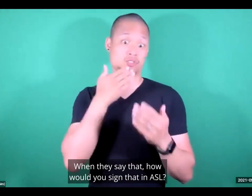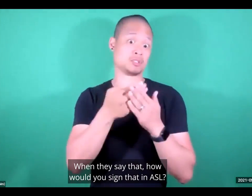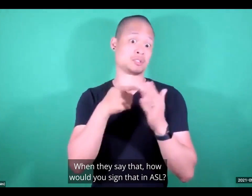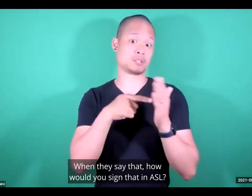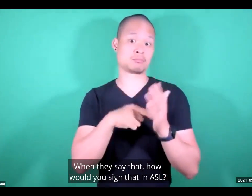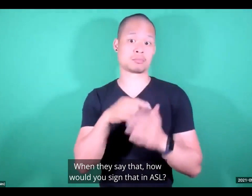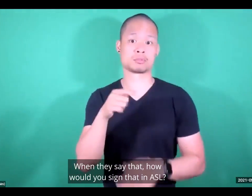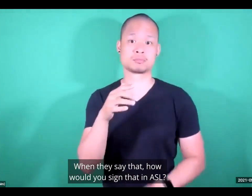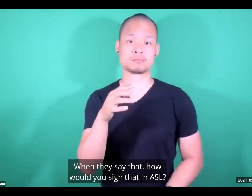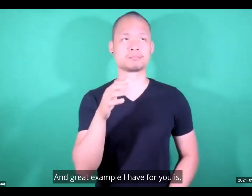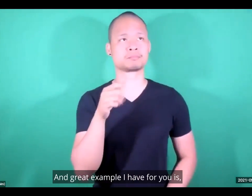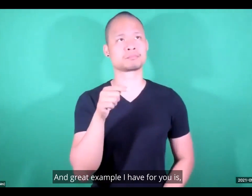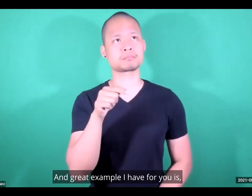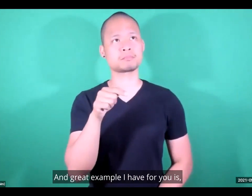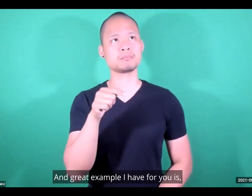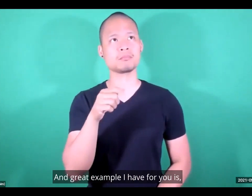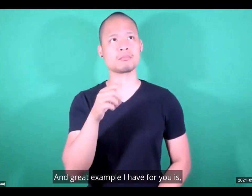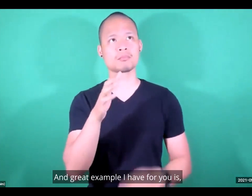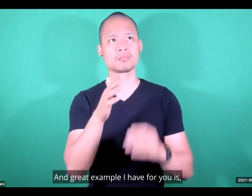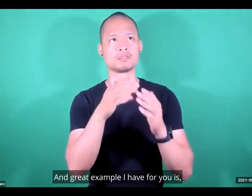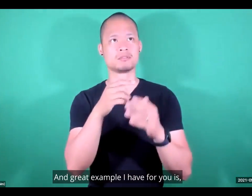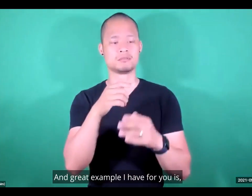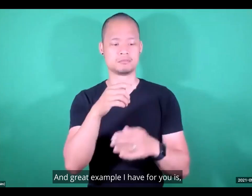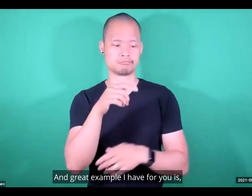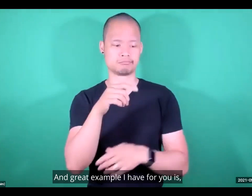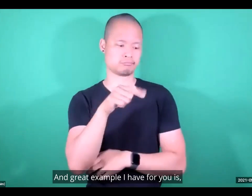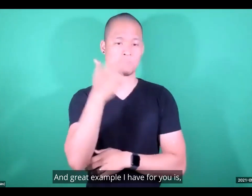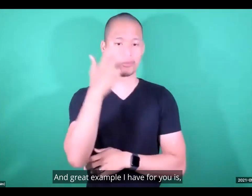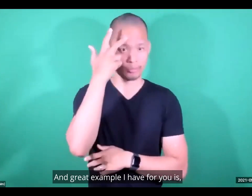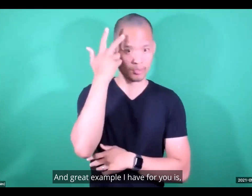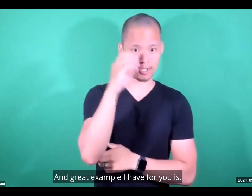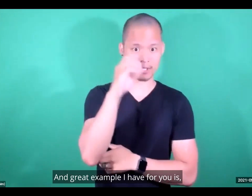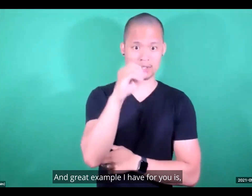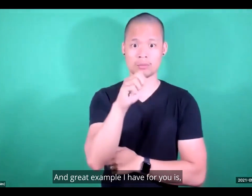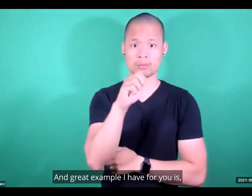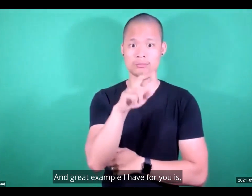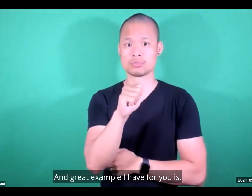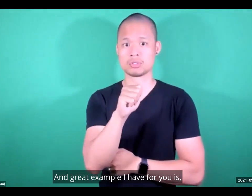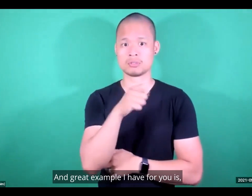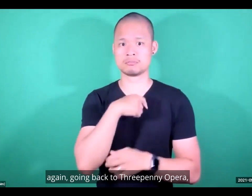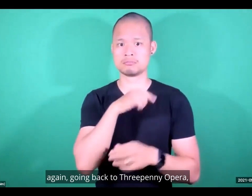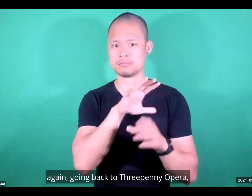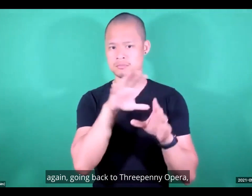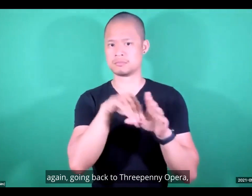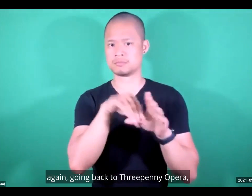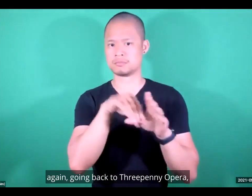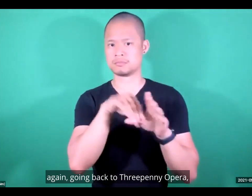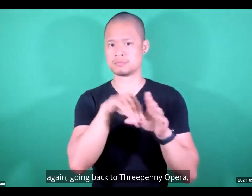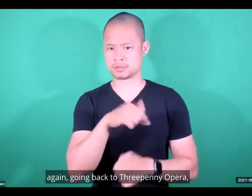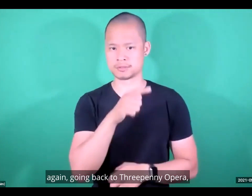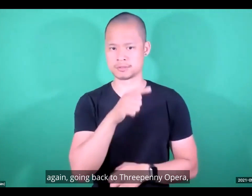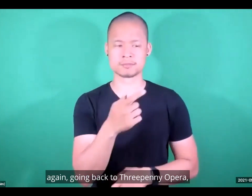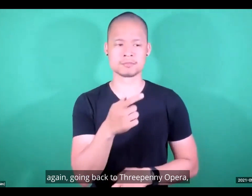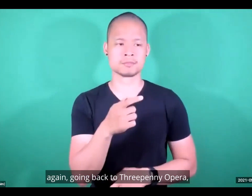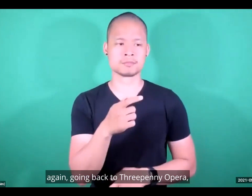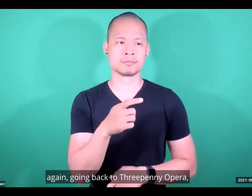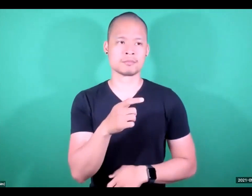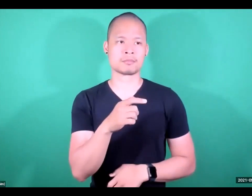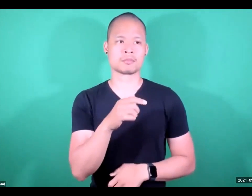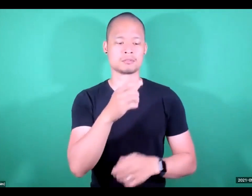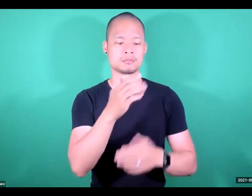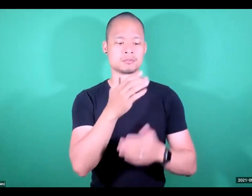in ASL? And a great example I have for you is again going back to Three Penny